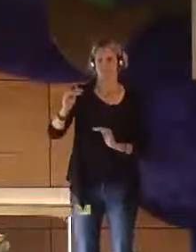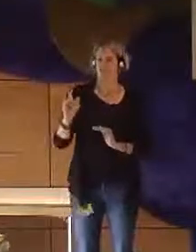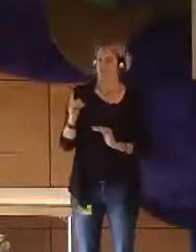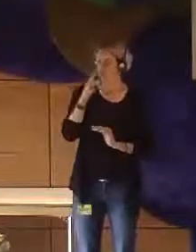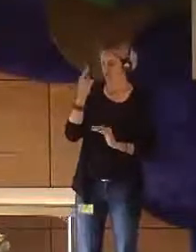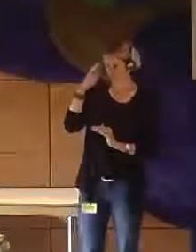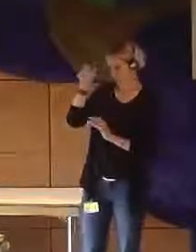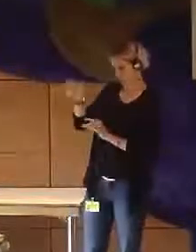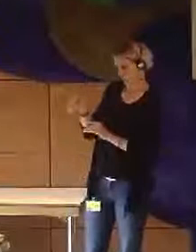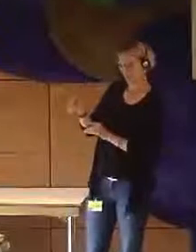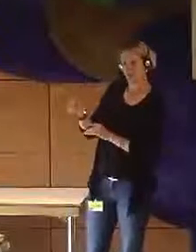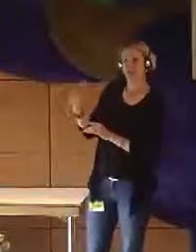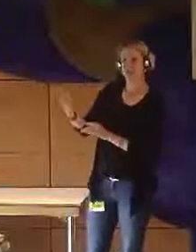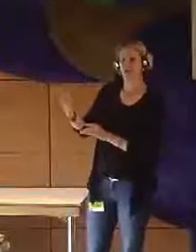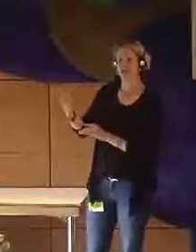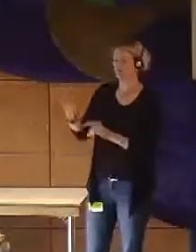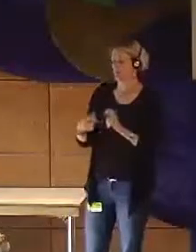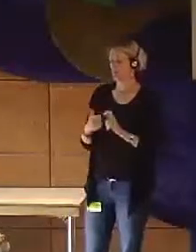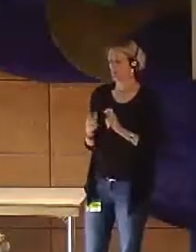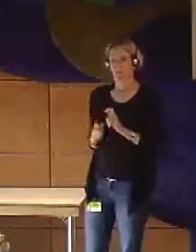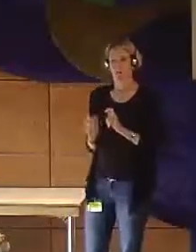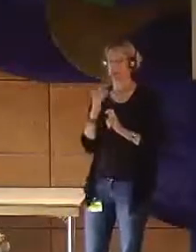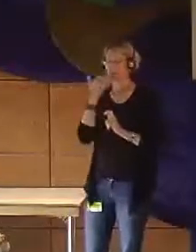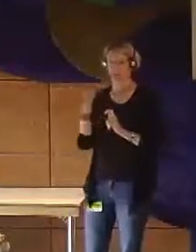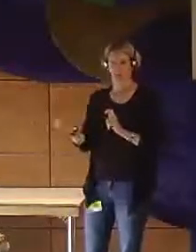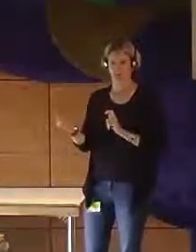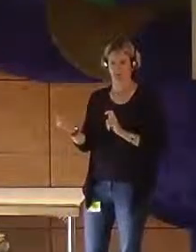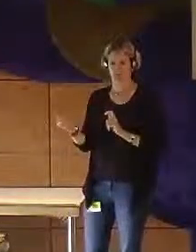micropenis, and one of his testicles was descended.